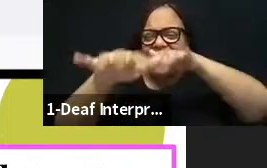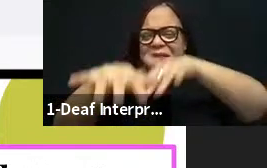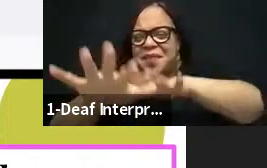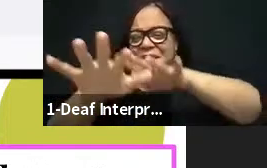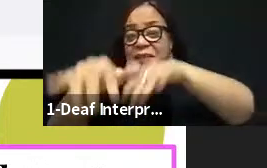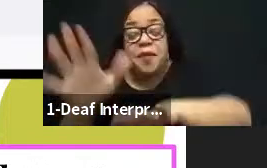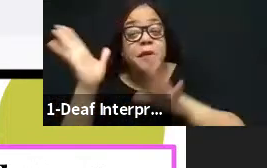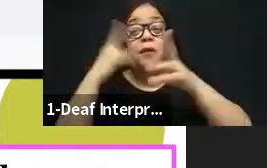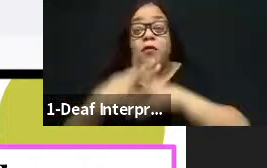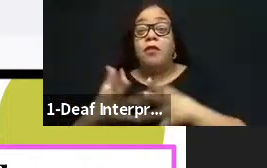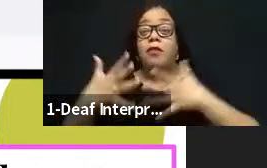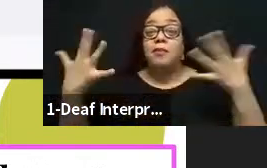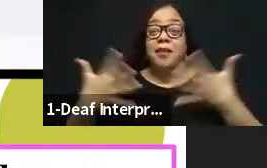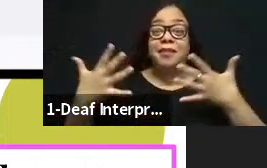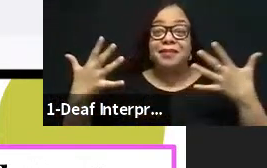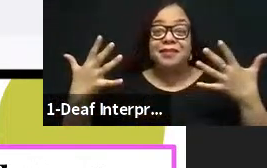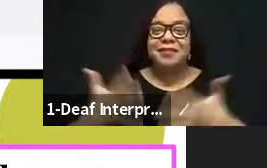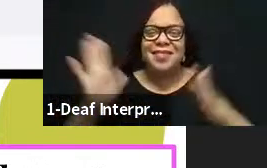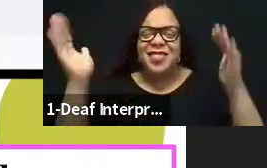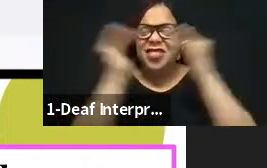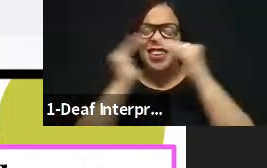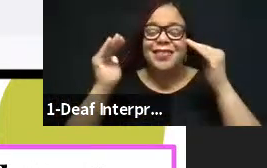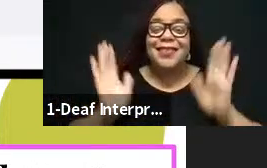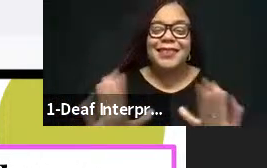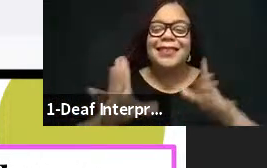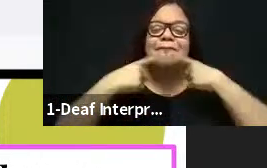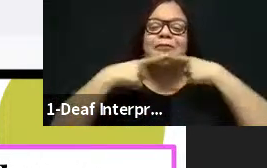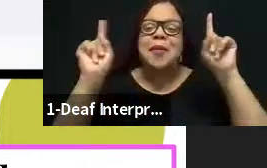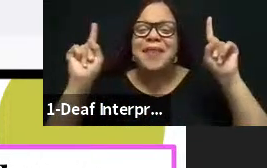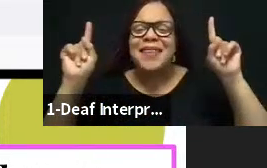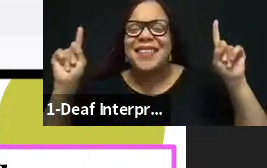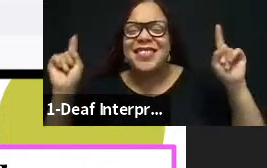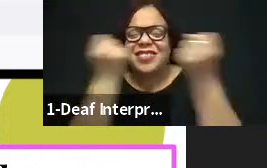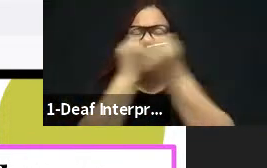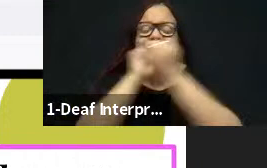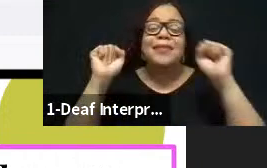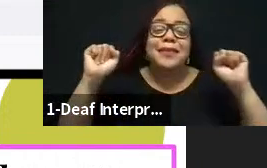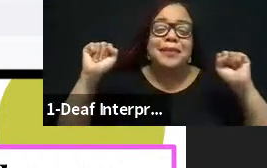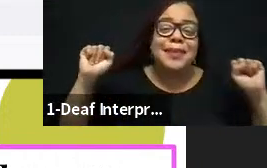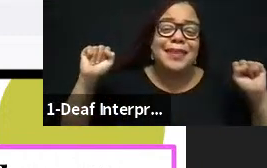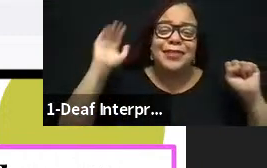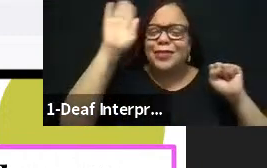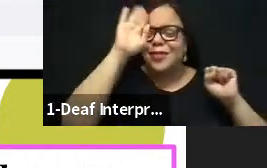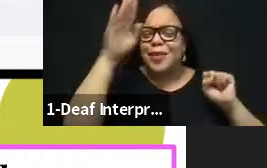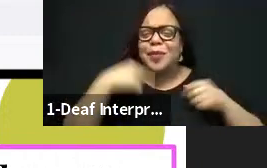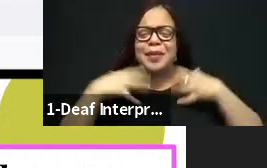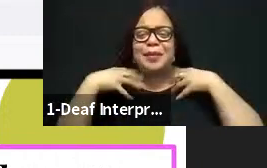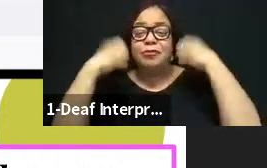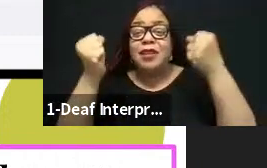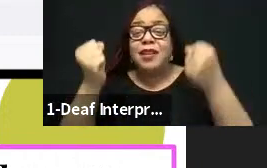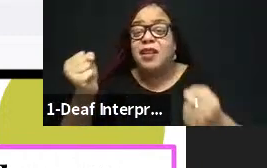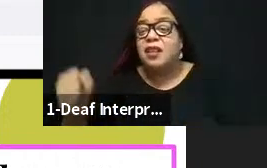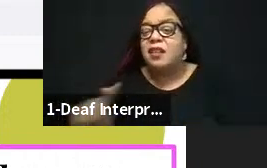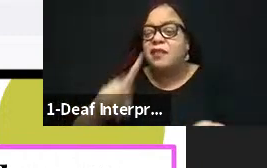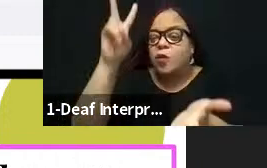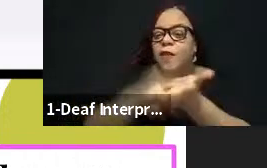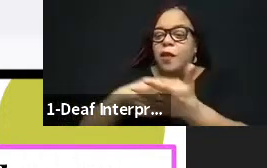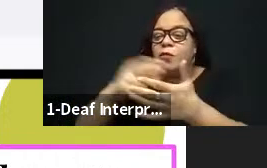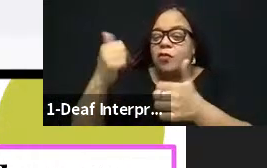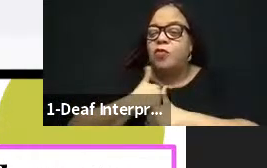women and children home strategizing. Paper protests, learn to address the power of truth and the culture uprising. Do you know the story of